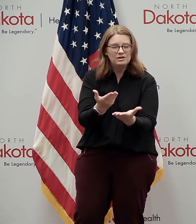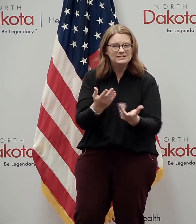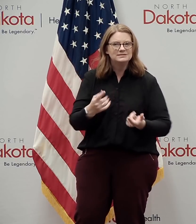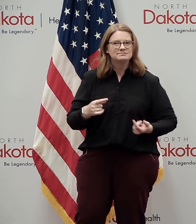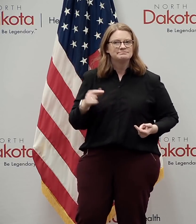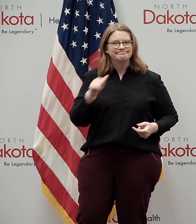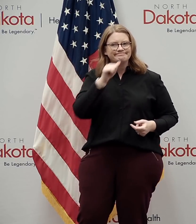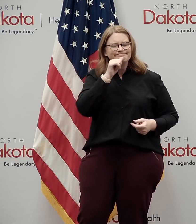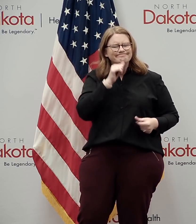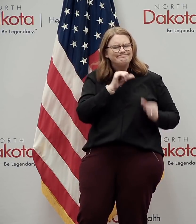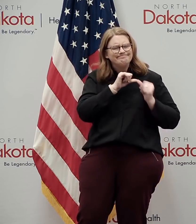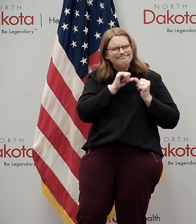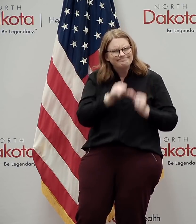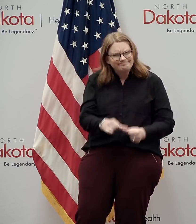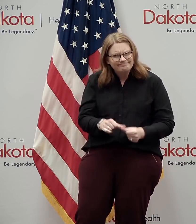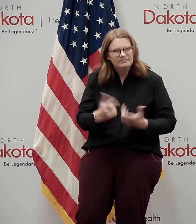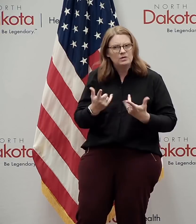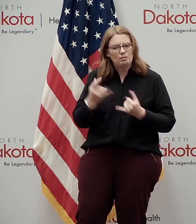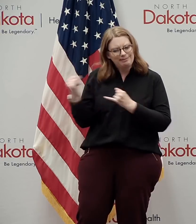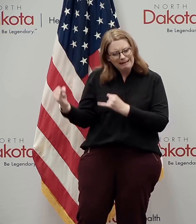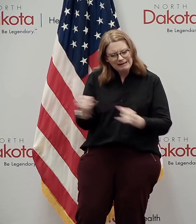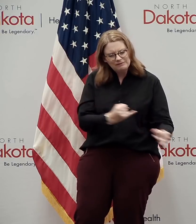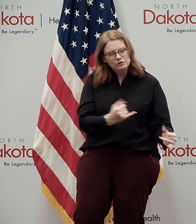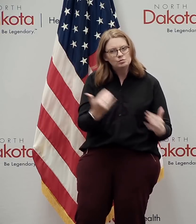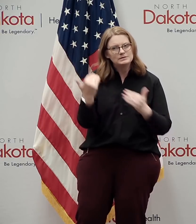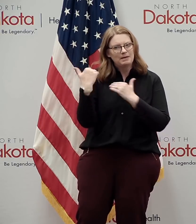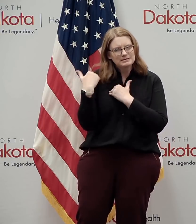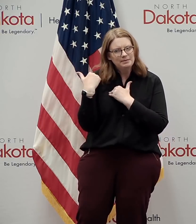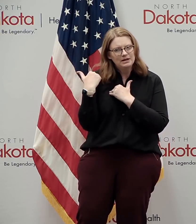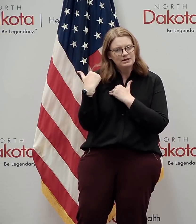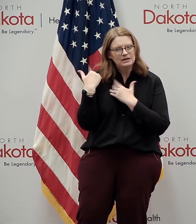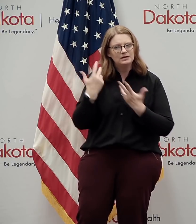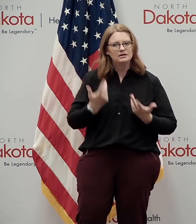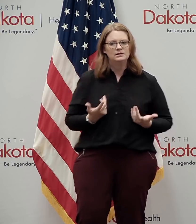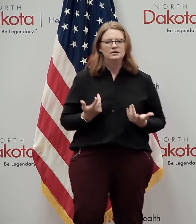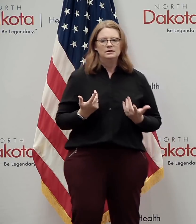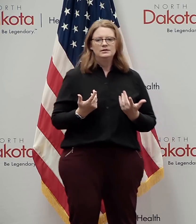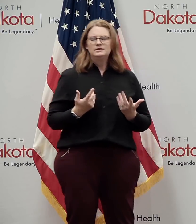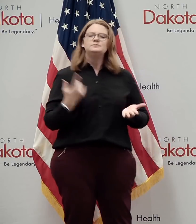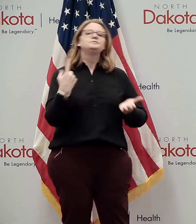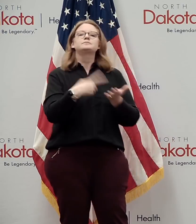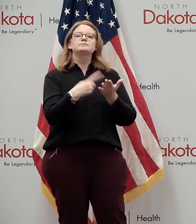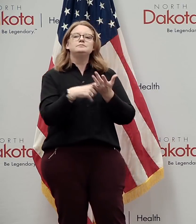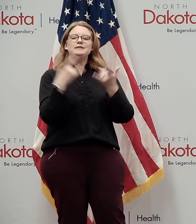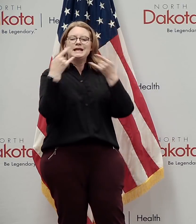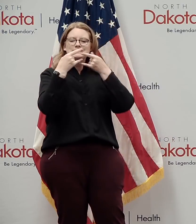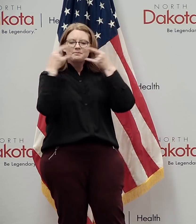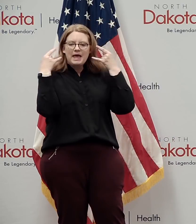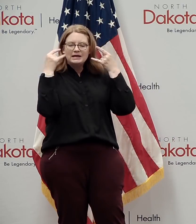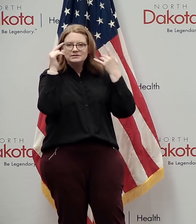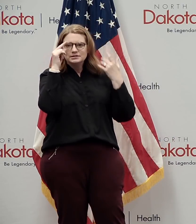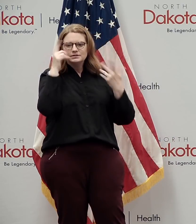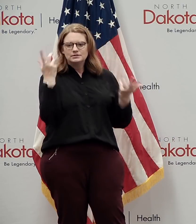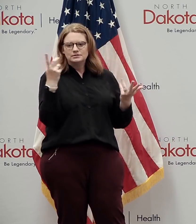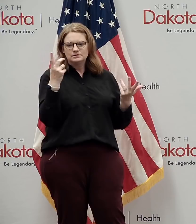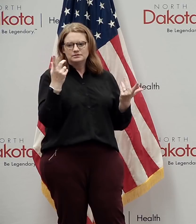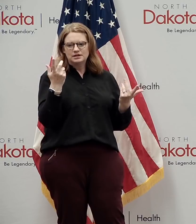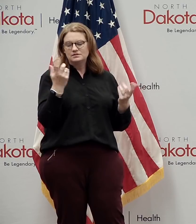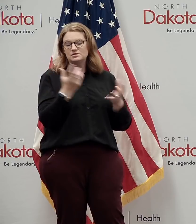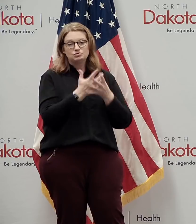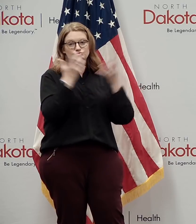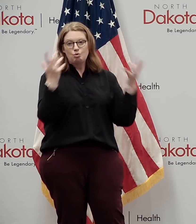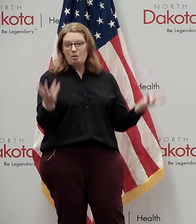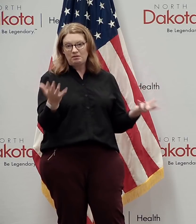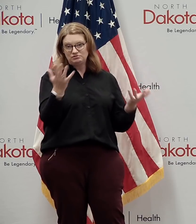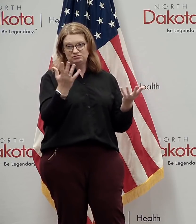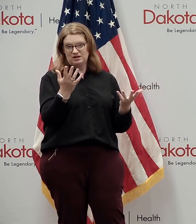with both individual and collective responsibility. Why we talk about wearing masks? We haven't shared this data. There's so much data